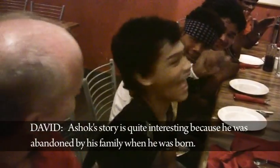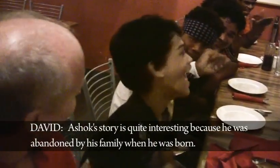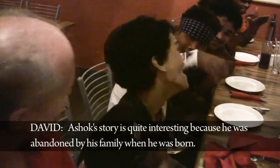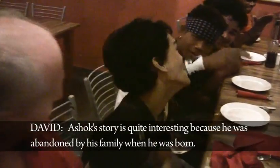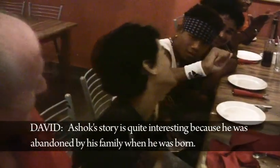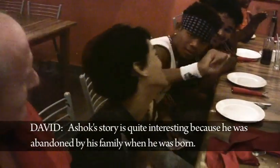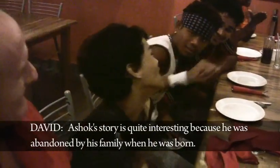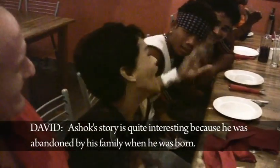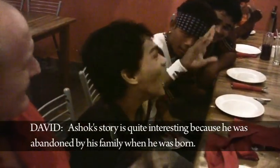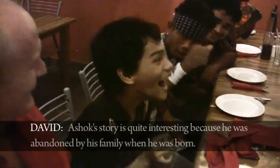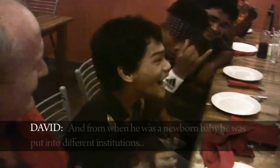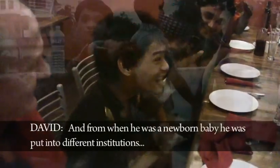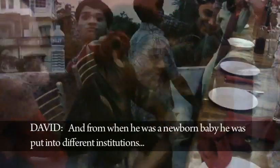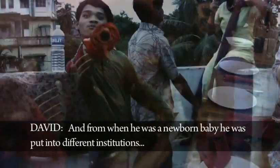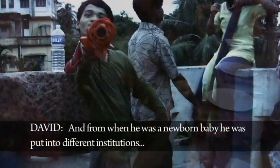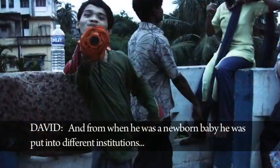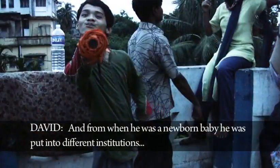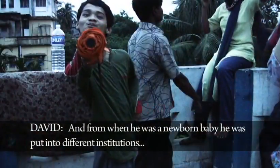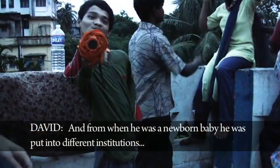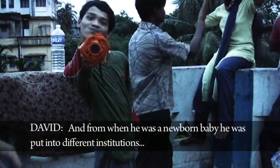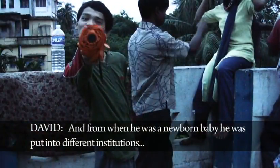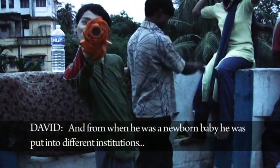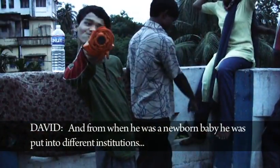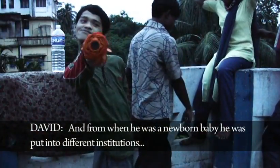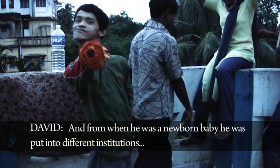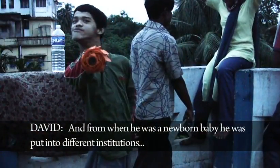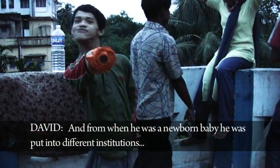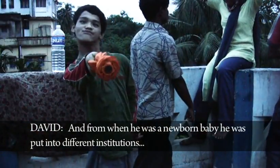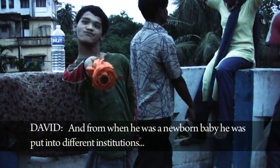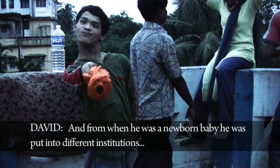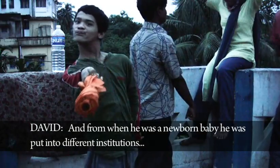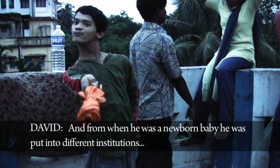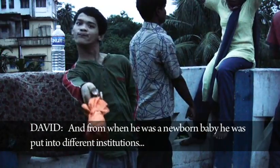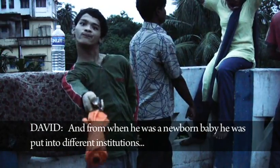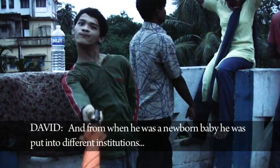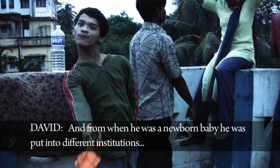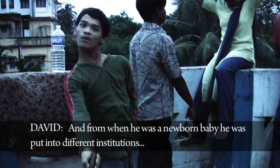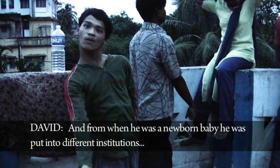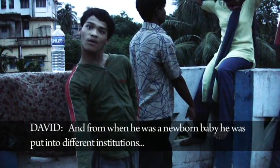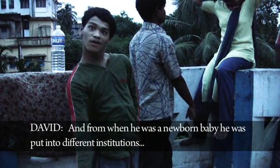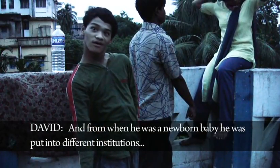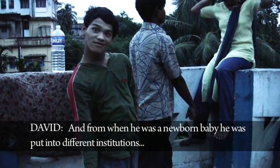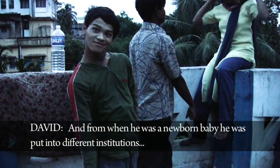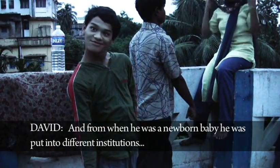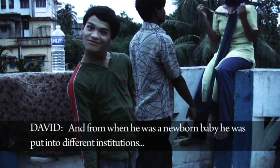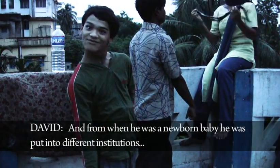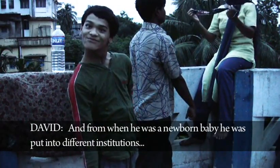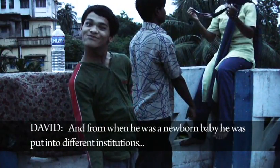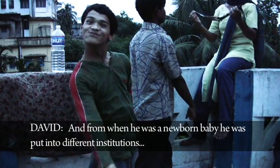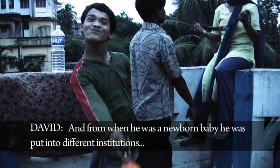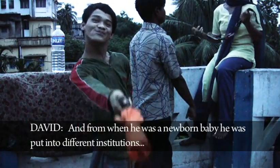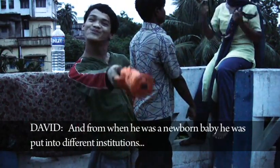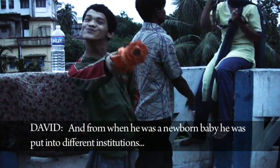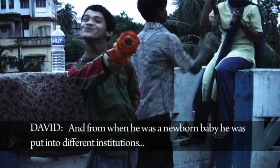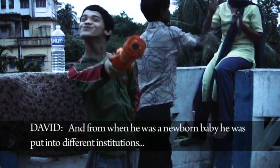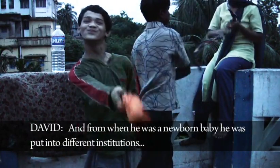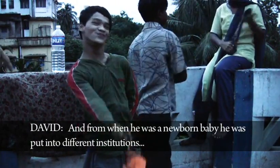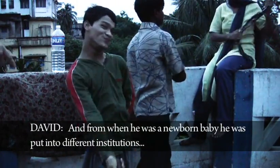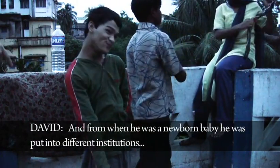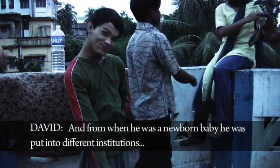was born, and he was put into homes from a newborn baby. He was put into different